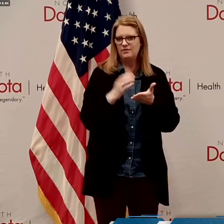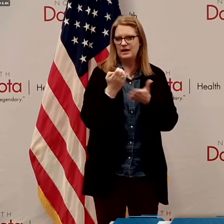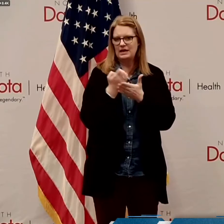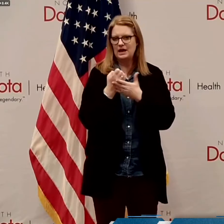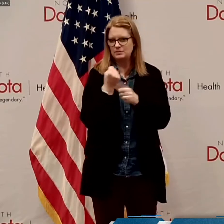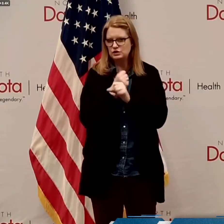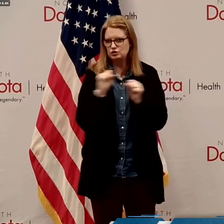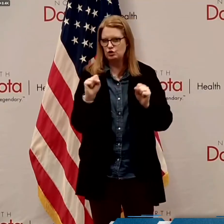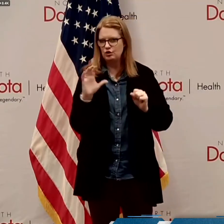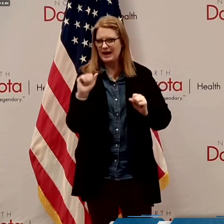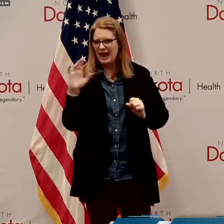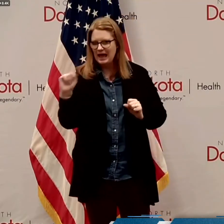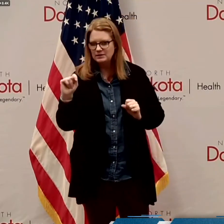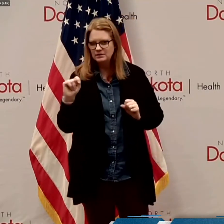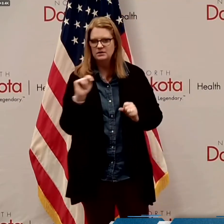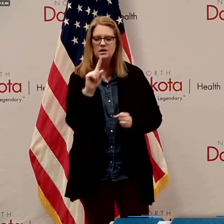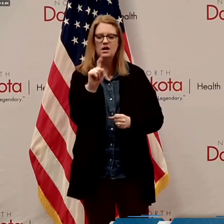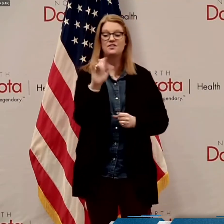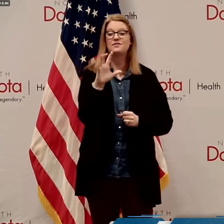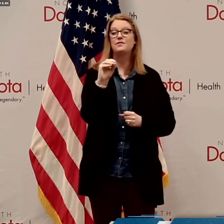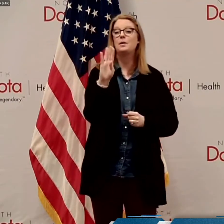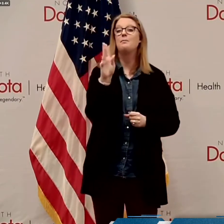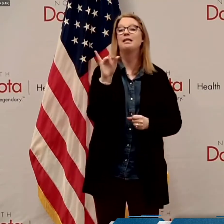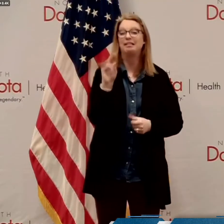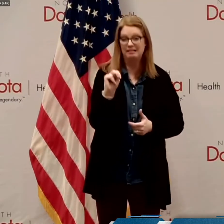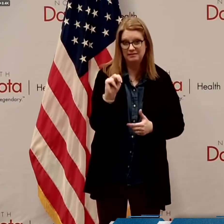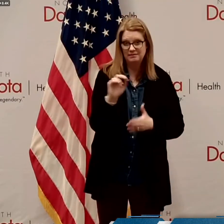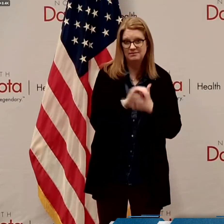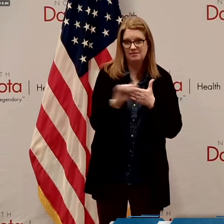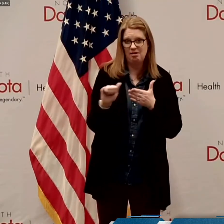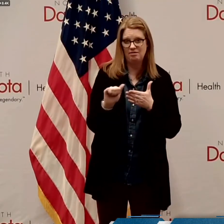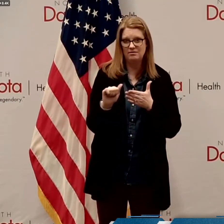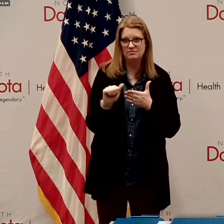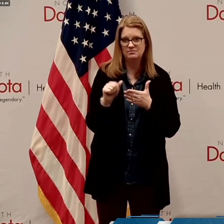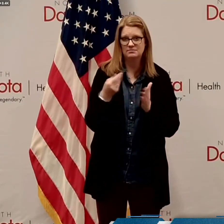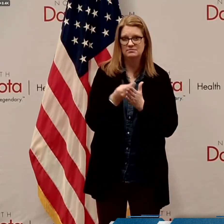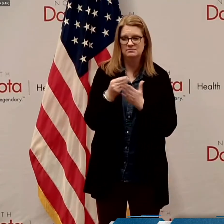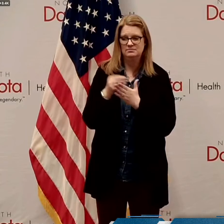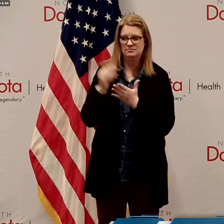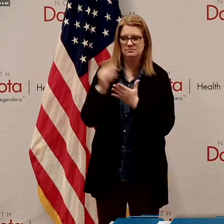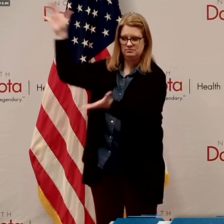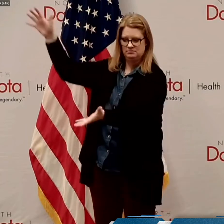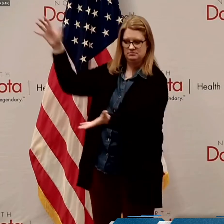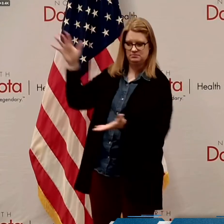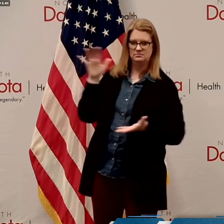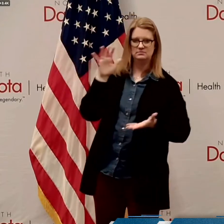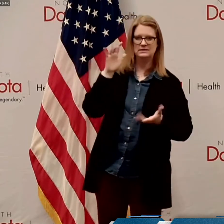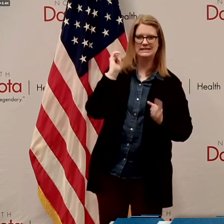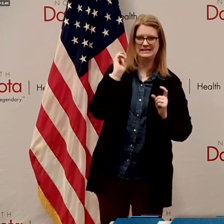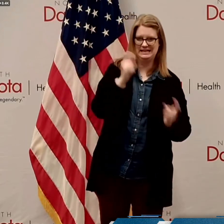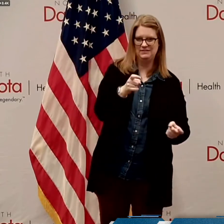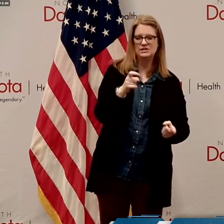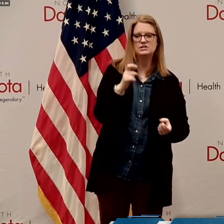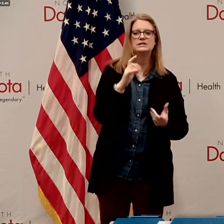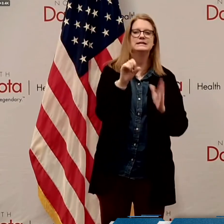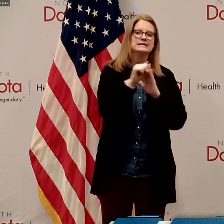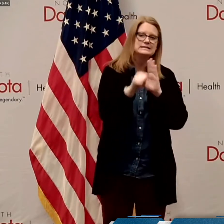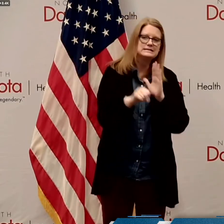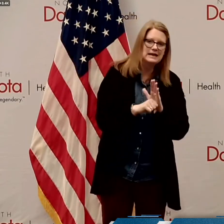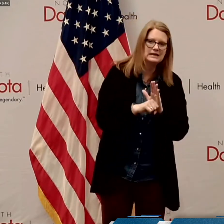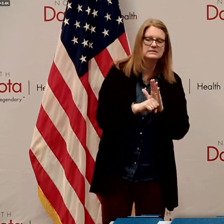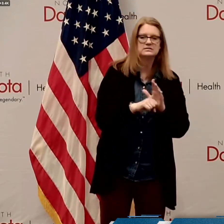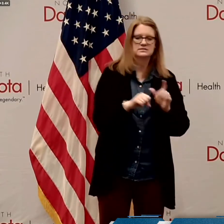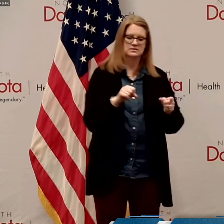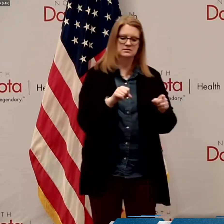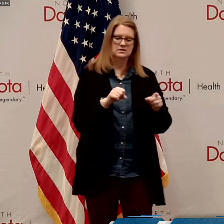It established a $150 billion relief fund, which allocates money to states and political subdivisions. That